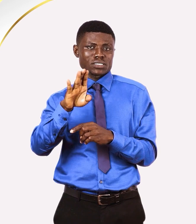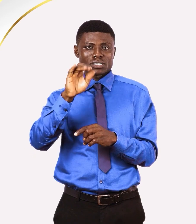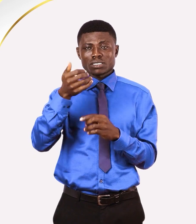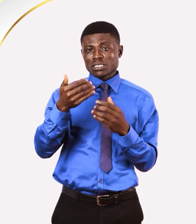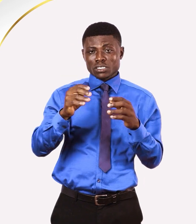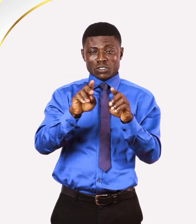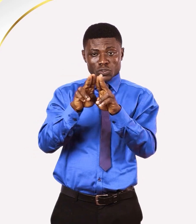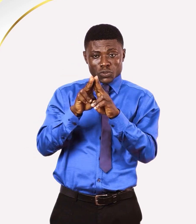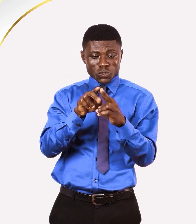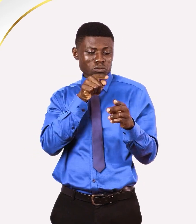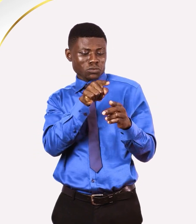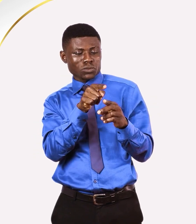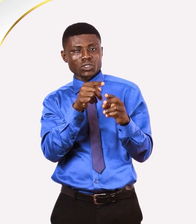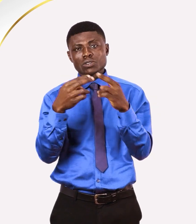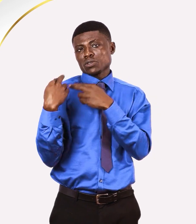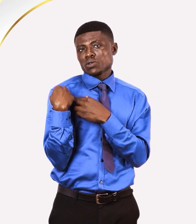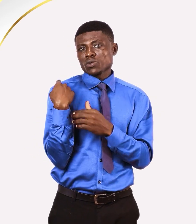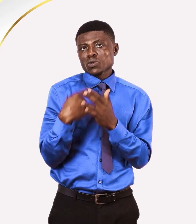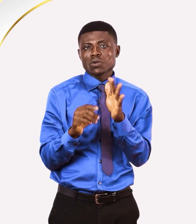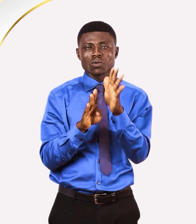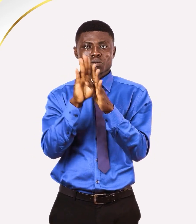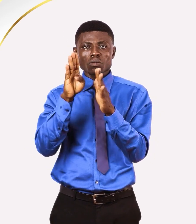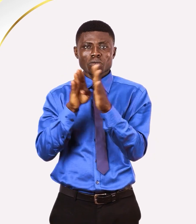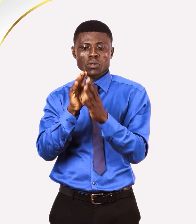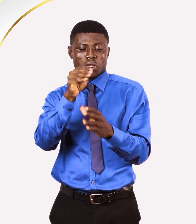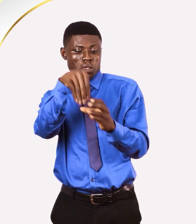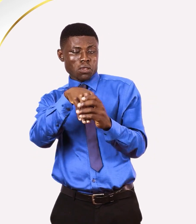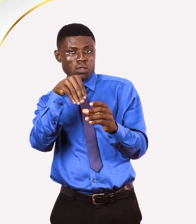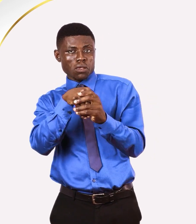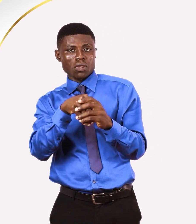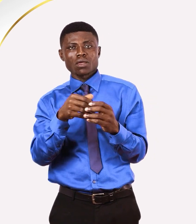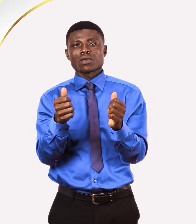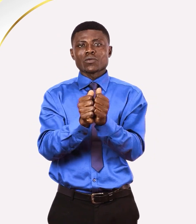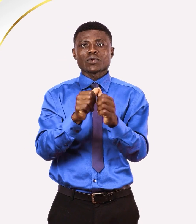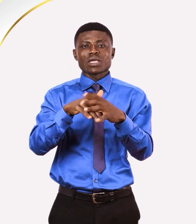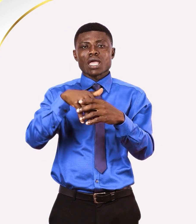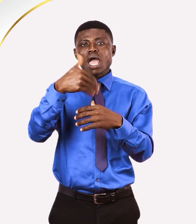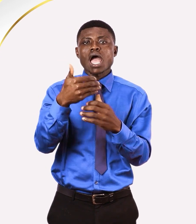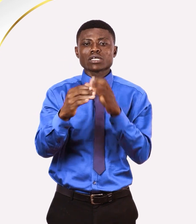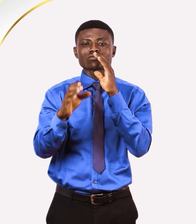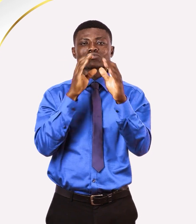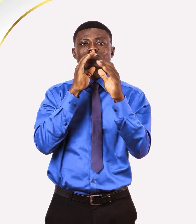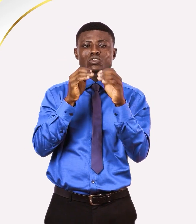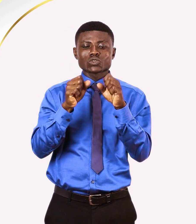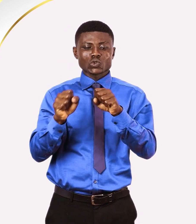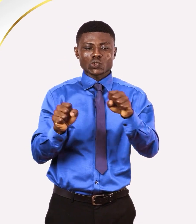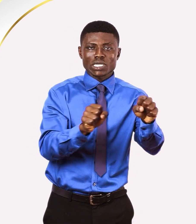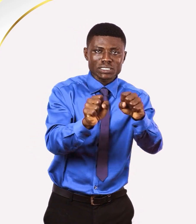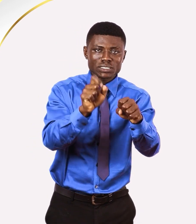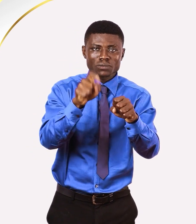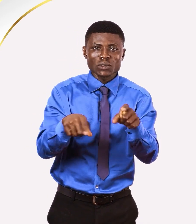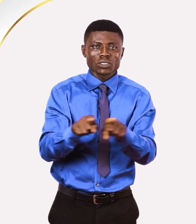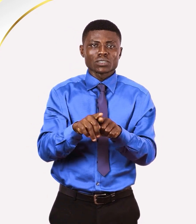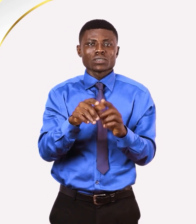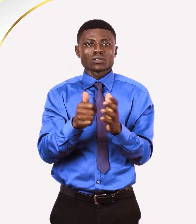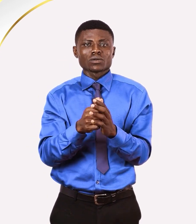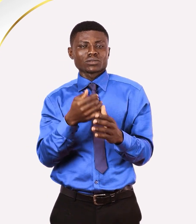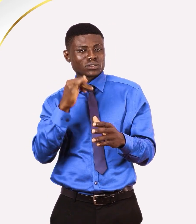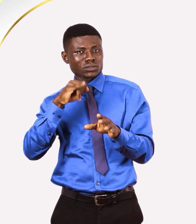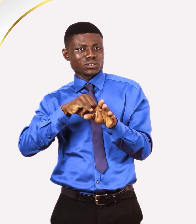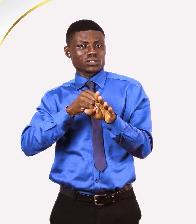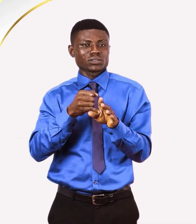The unit is responsible for developing internal and external communication strategies and